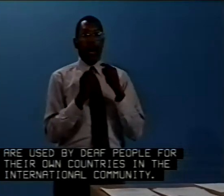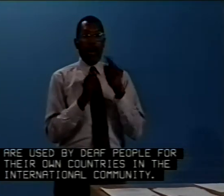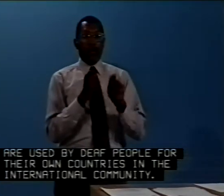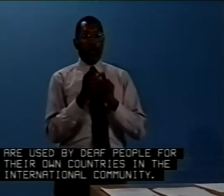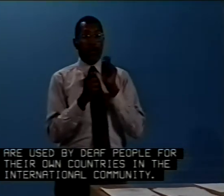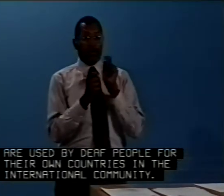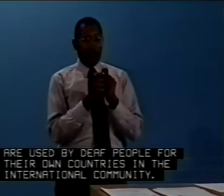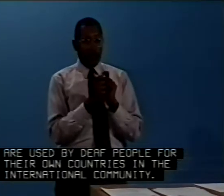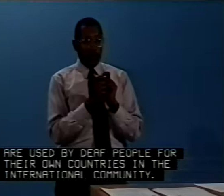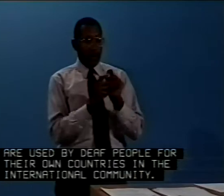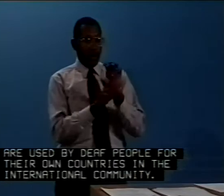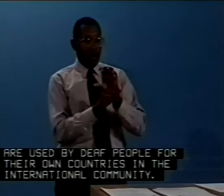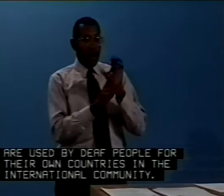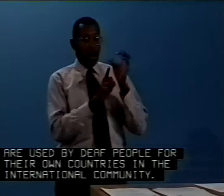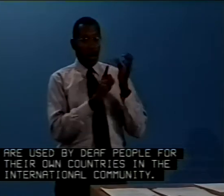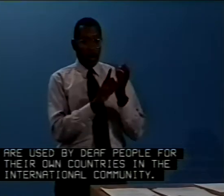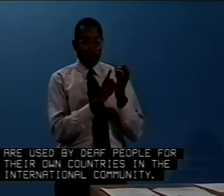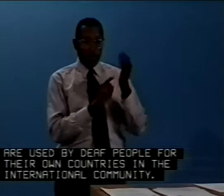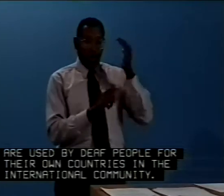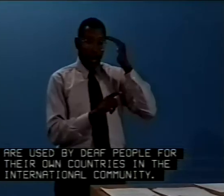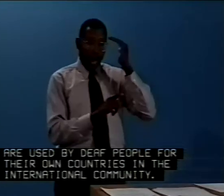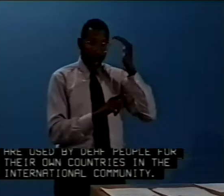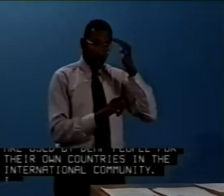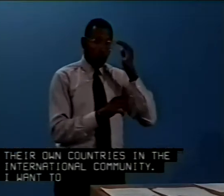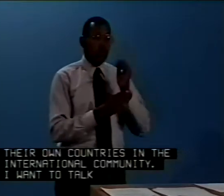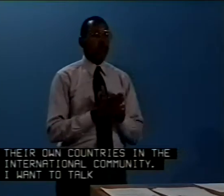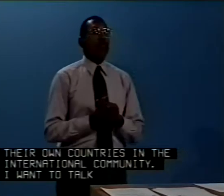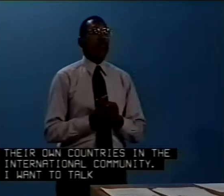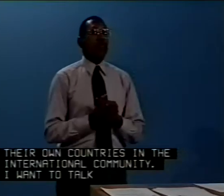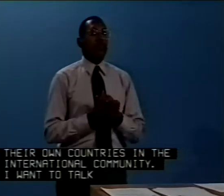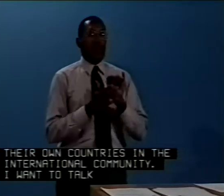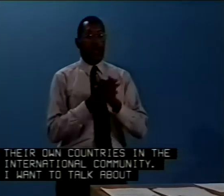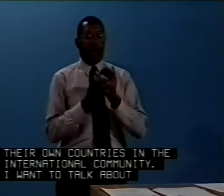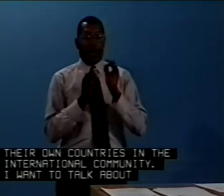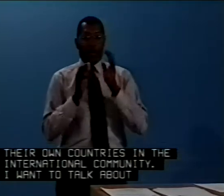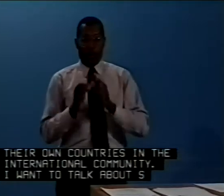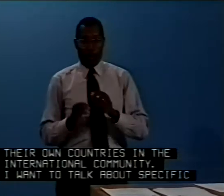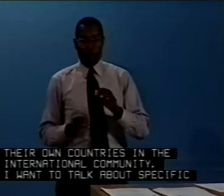I want to talk about specific cultural knowledge at this point